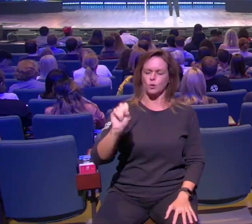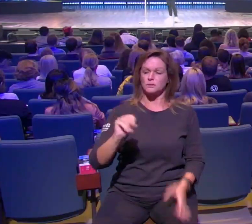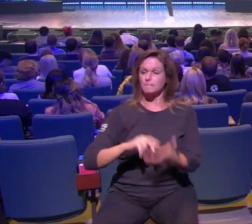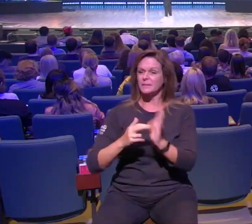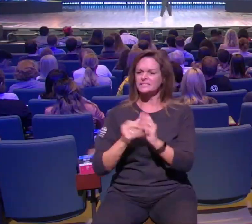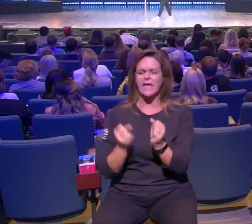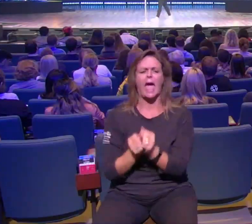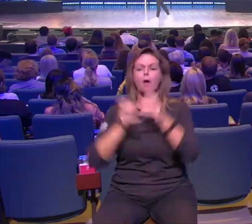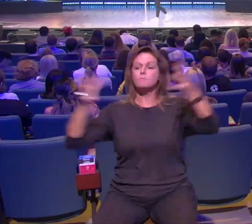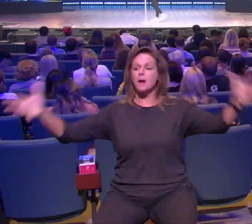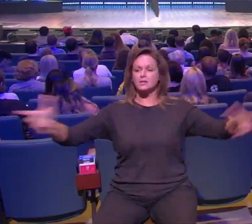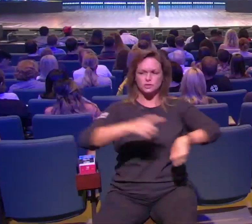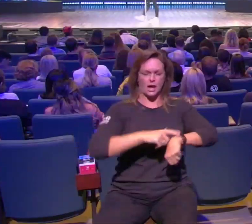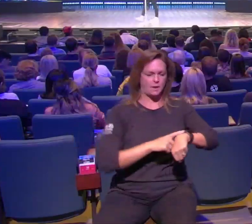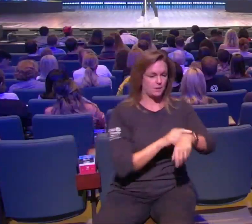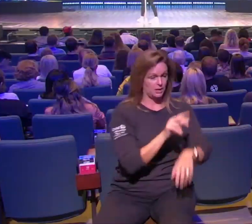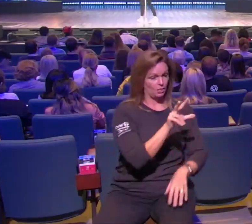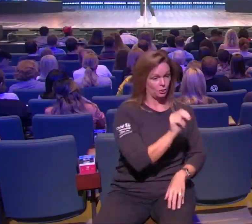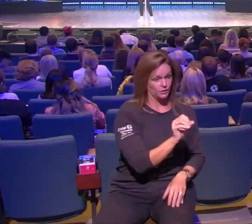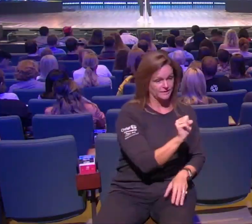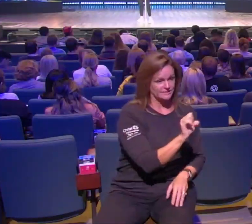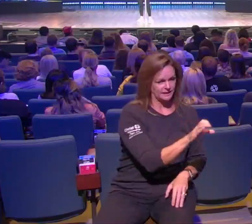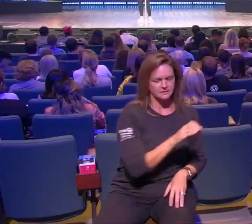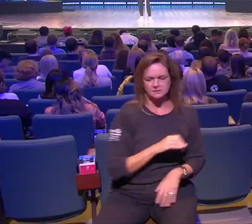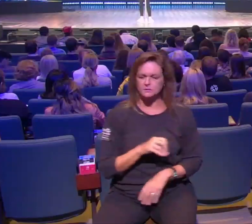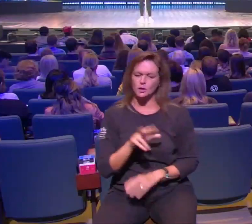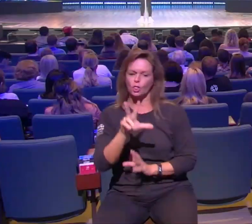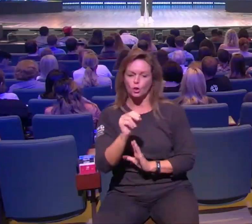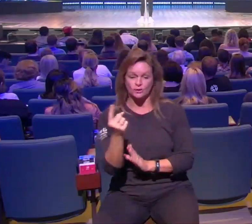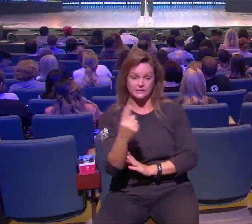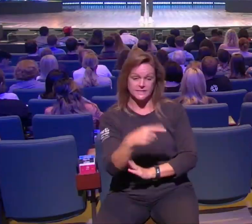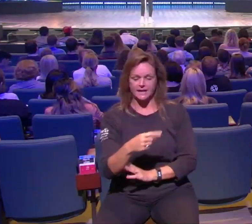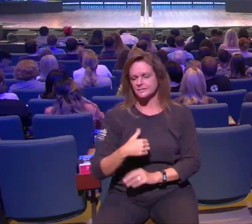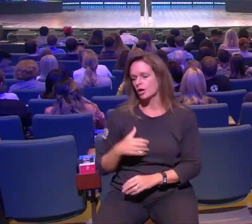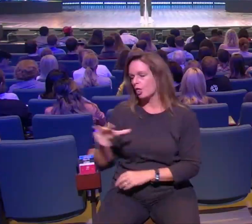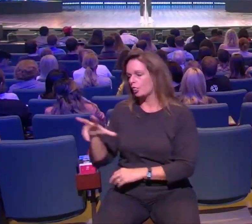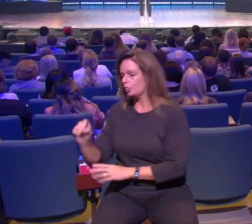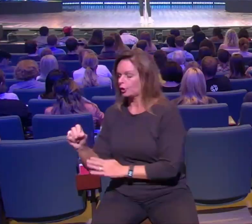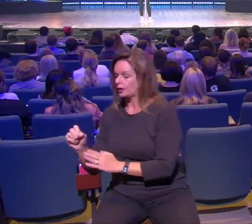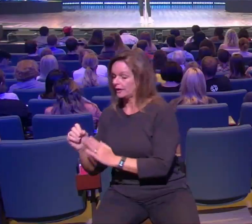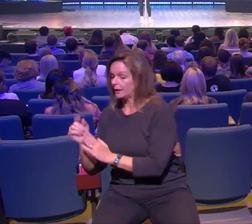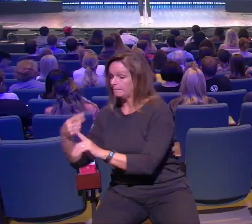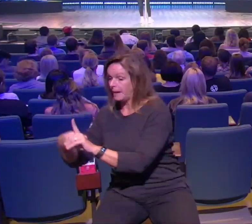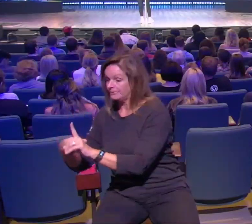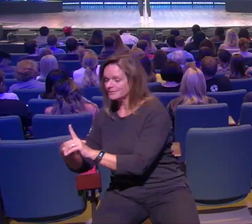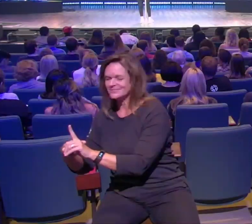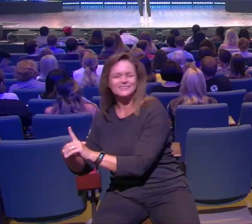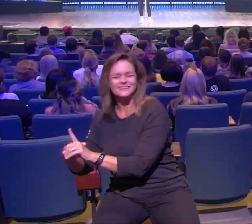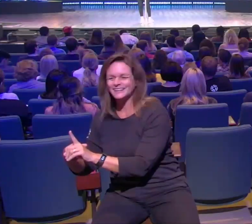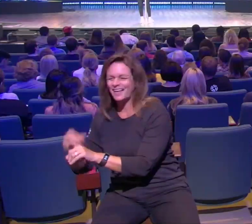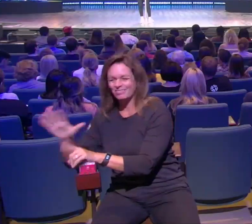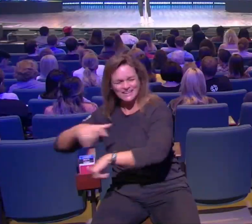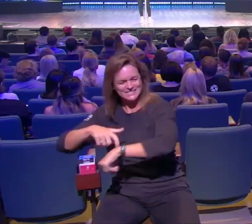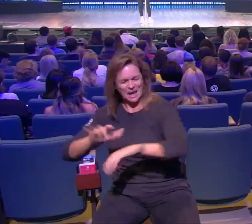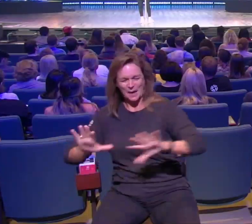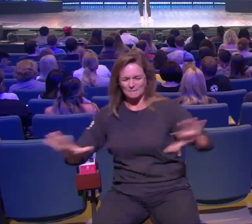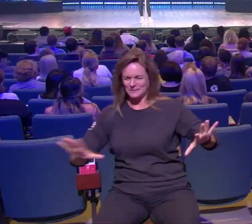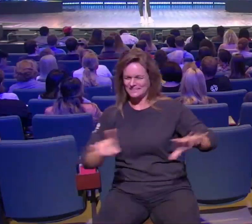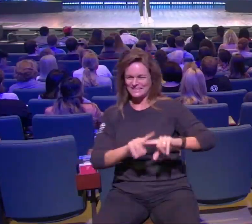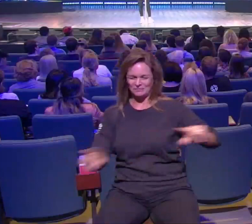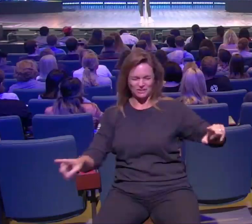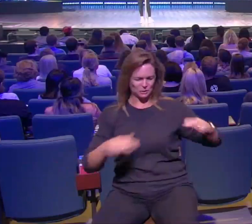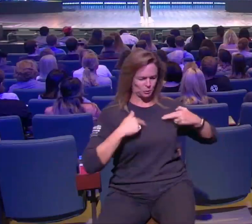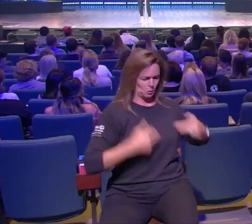actually about the quality of that moment. This is the definition of kairos. It says it's a season of time and